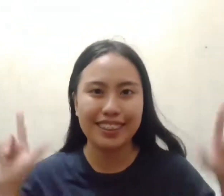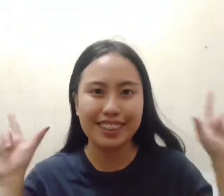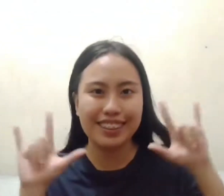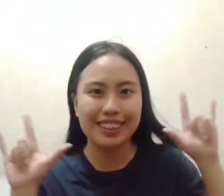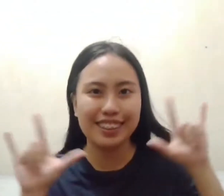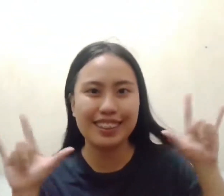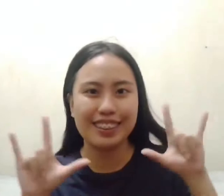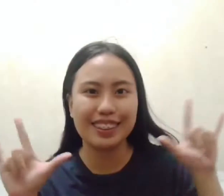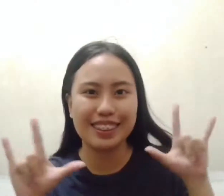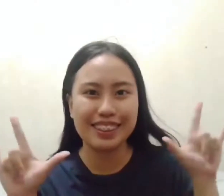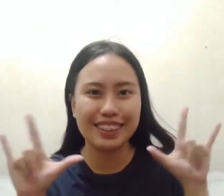salamat.